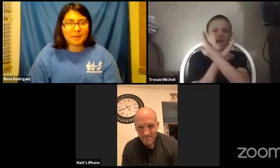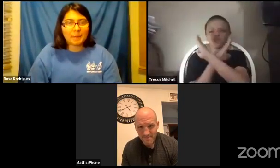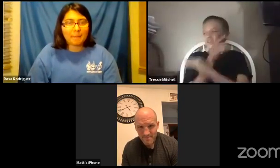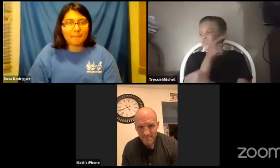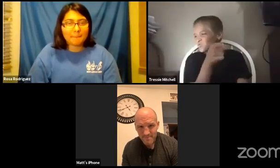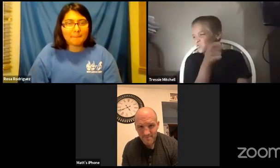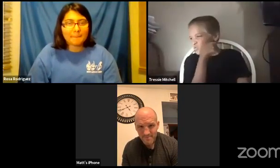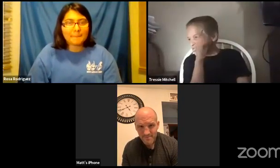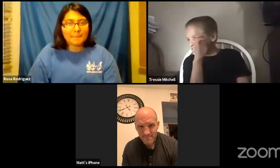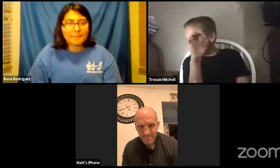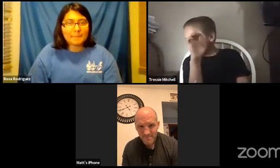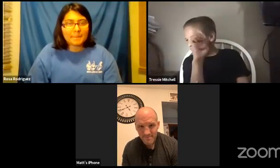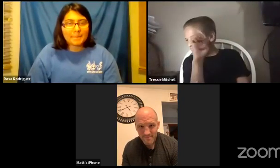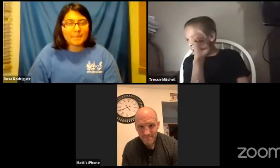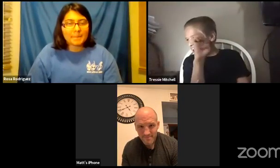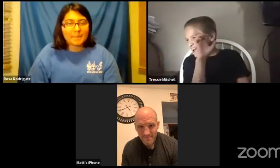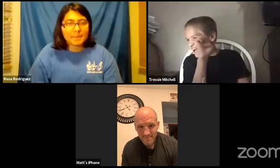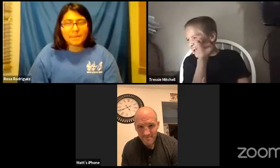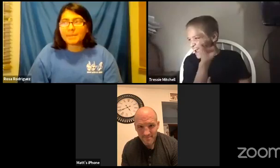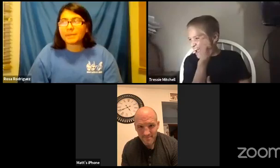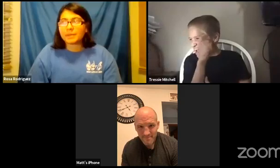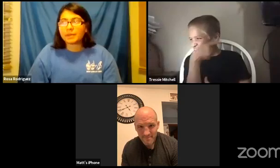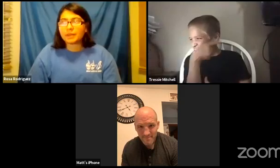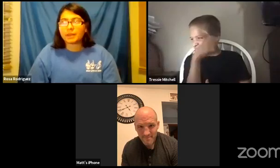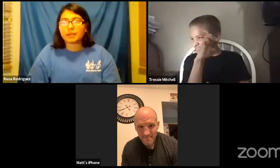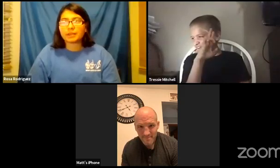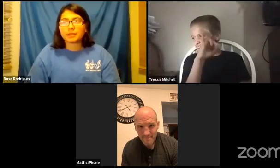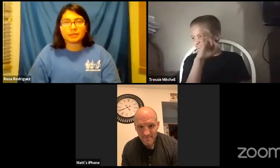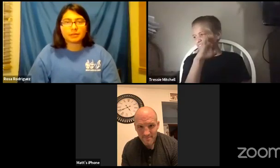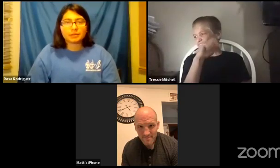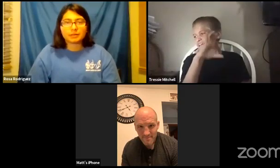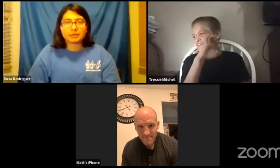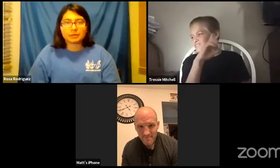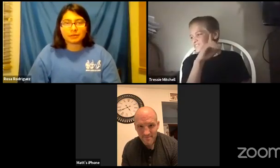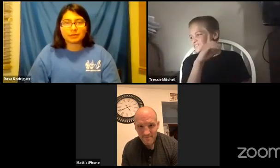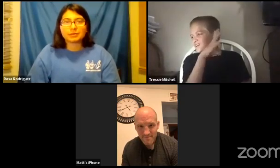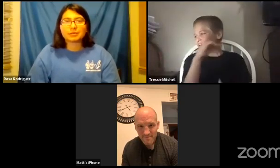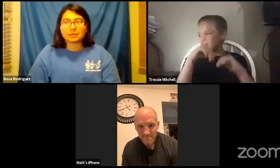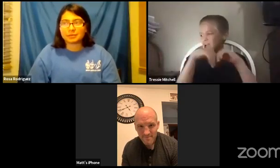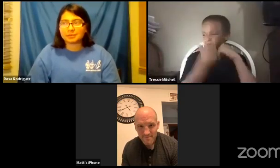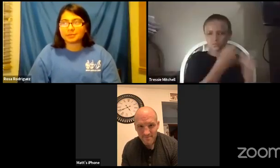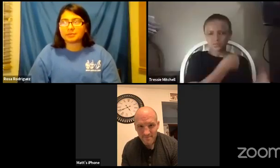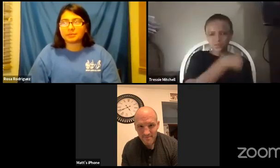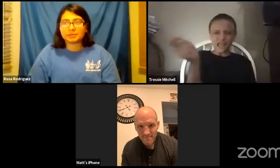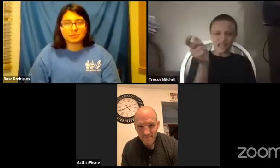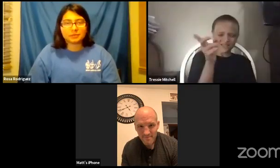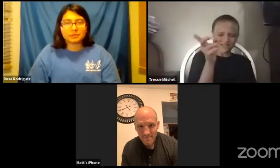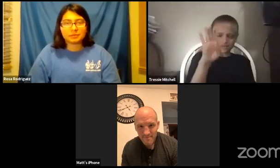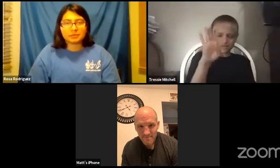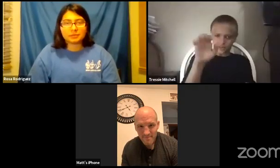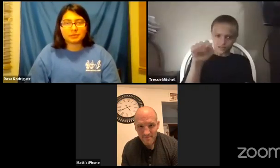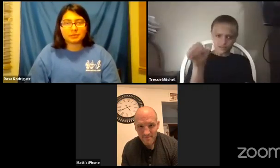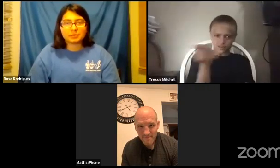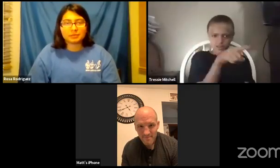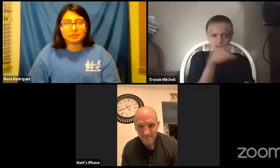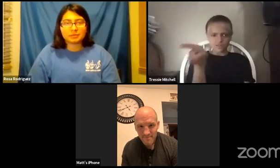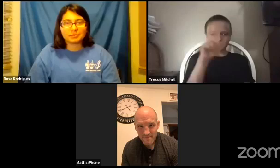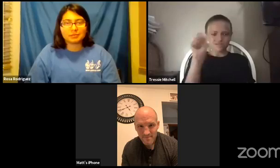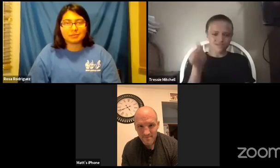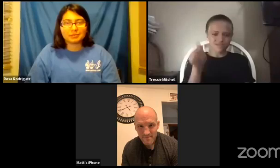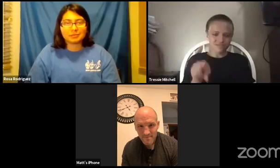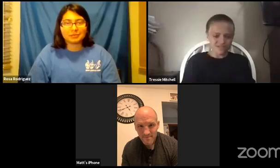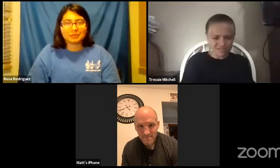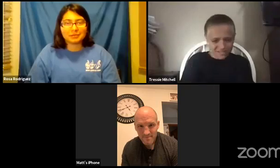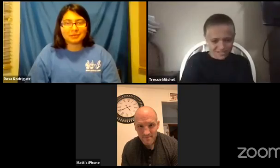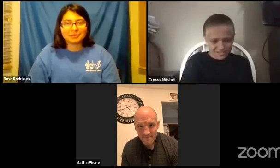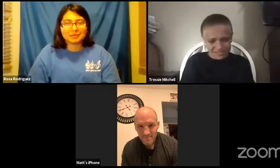Okay, next question. Tell me about the barriers you experienced and how